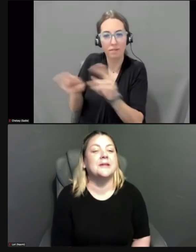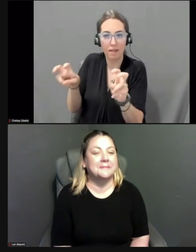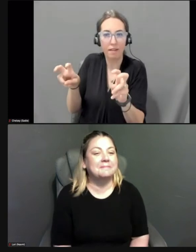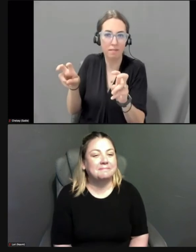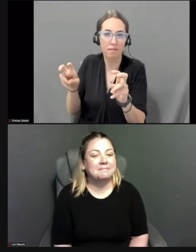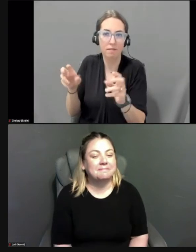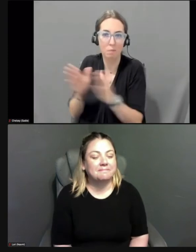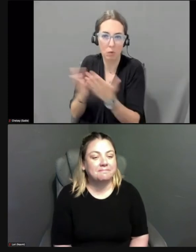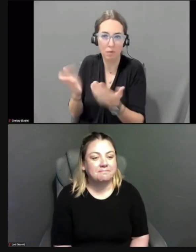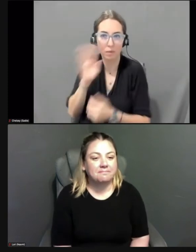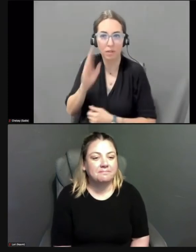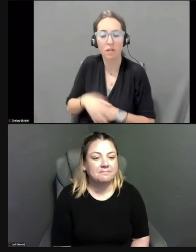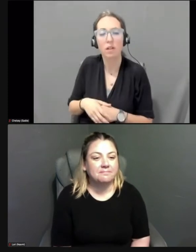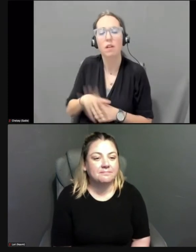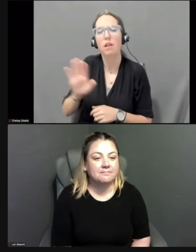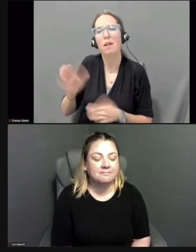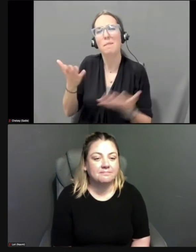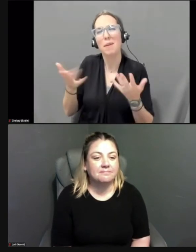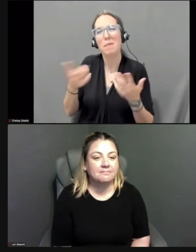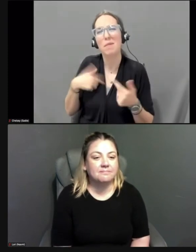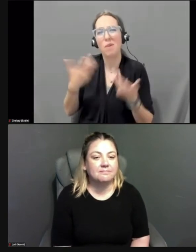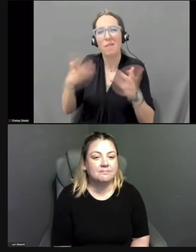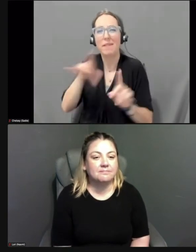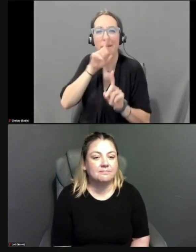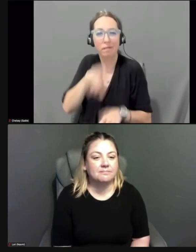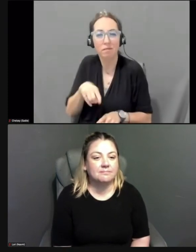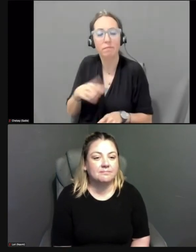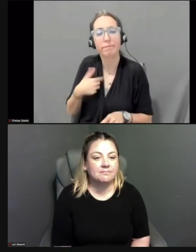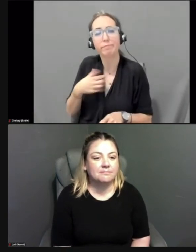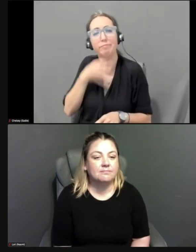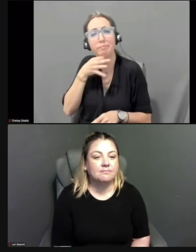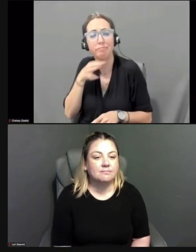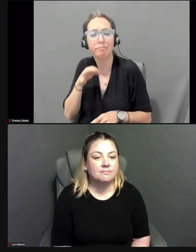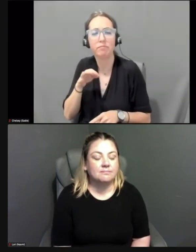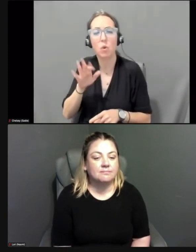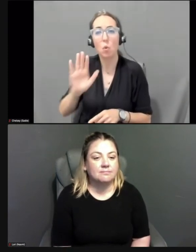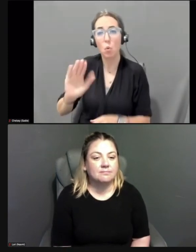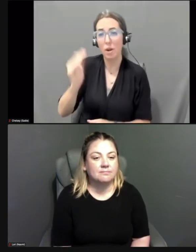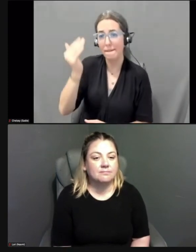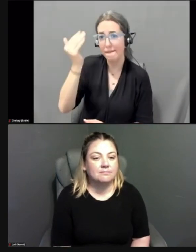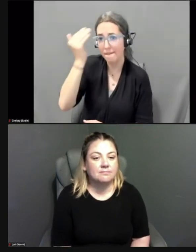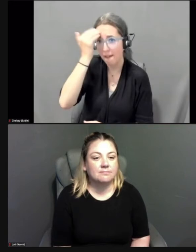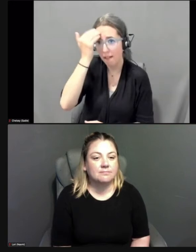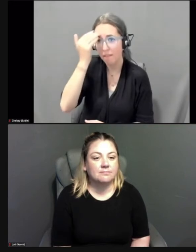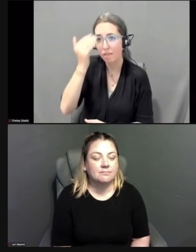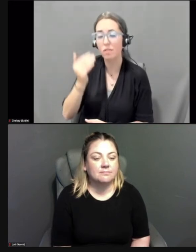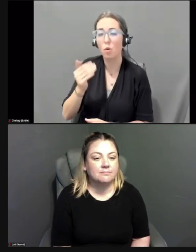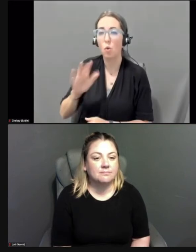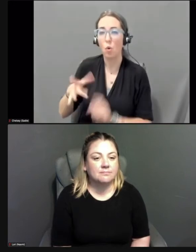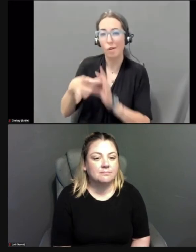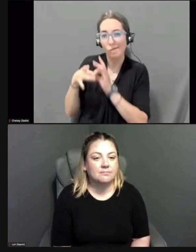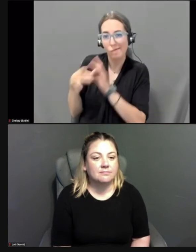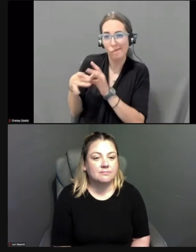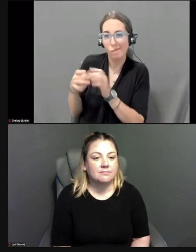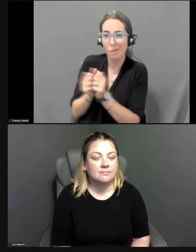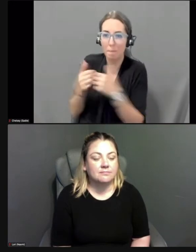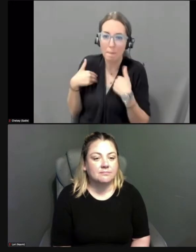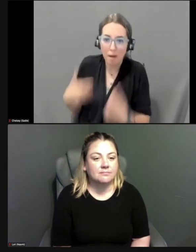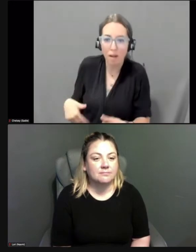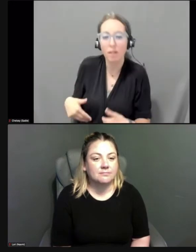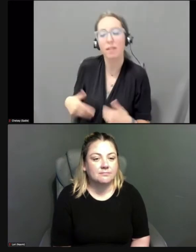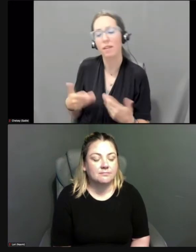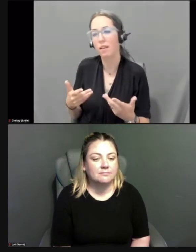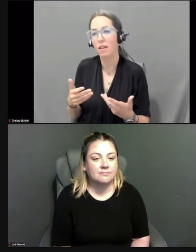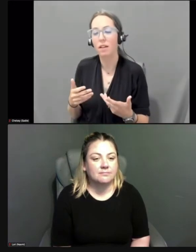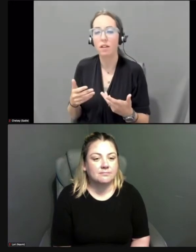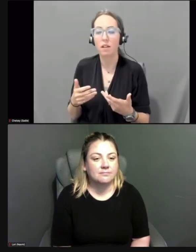you feel like your knowledge and your relationship to like health at every size, intuitive eating, body positivity or body acceptance, how do you feel